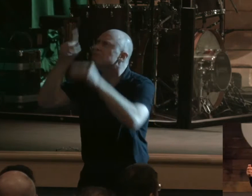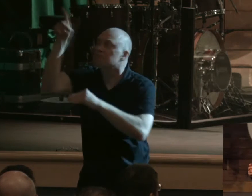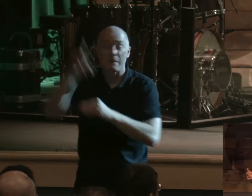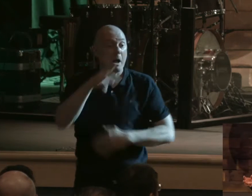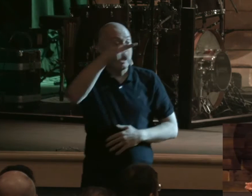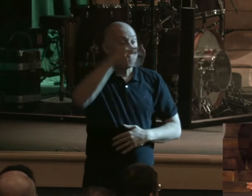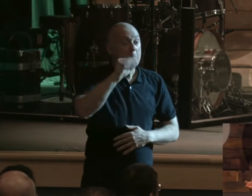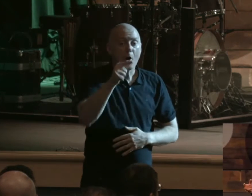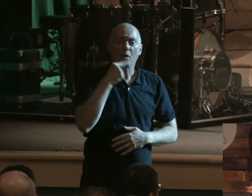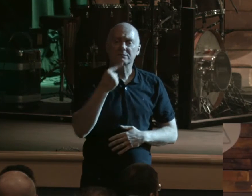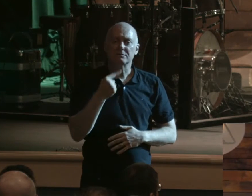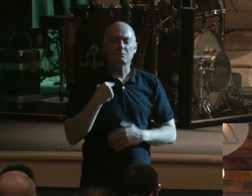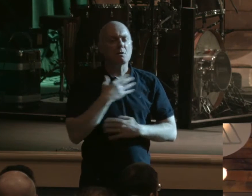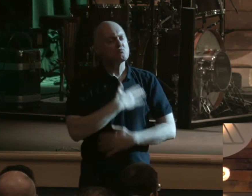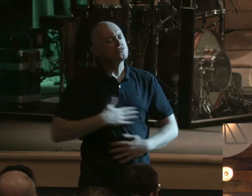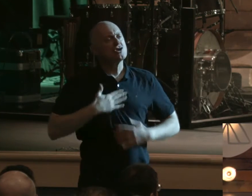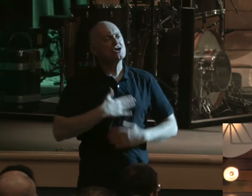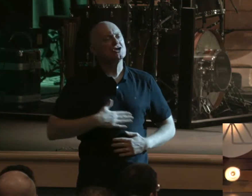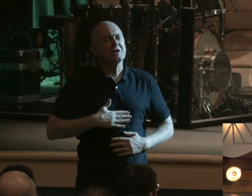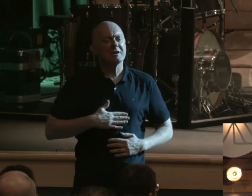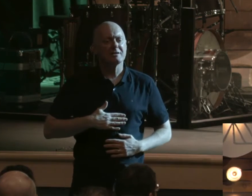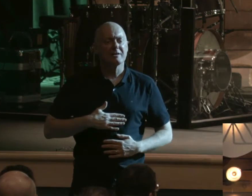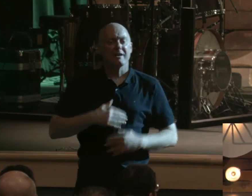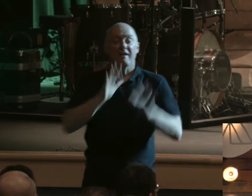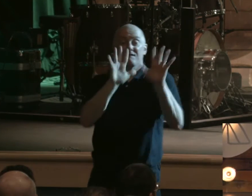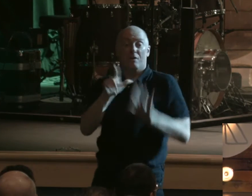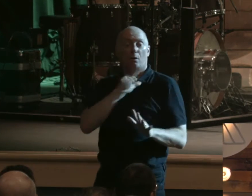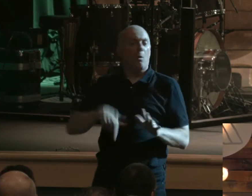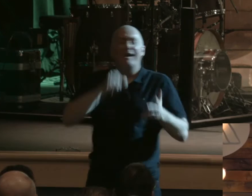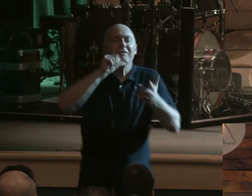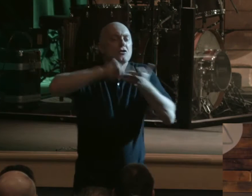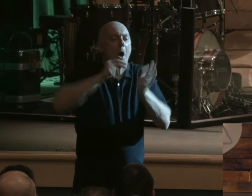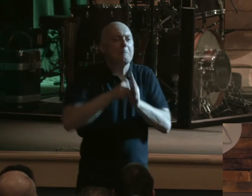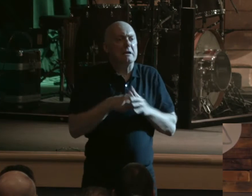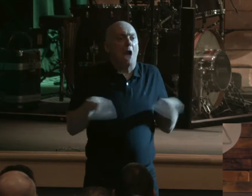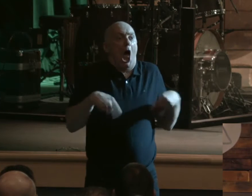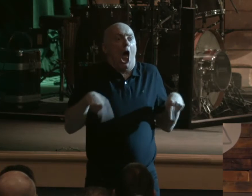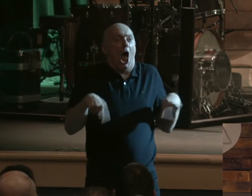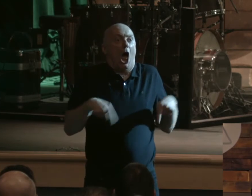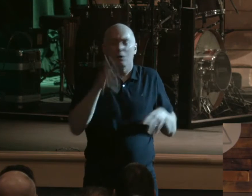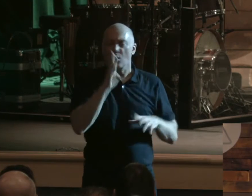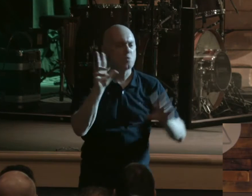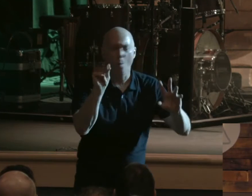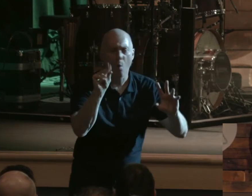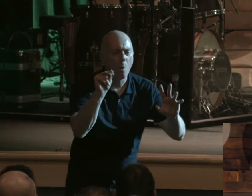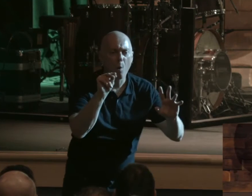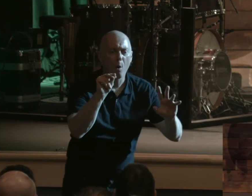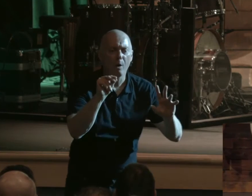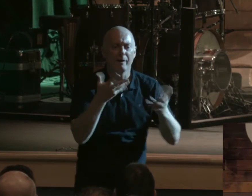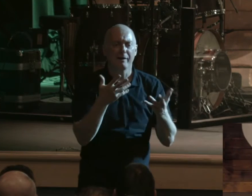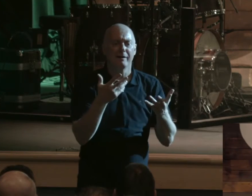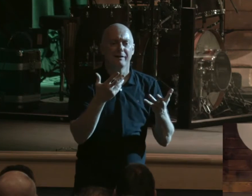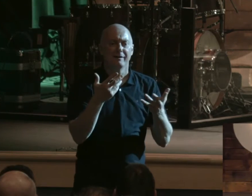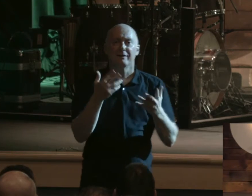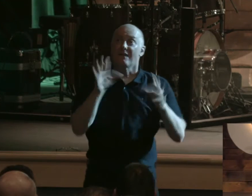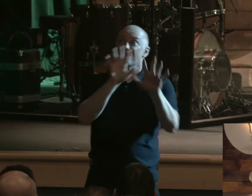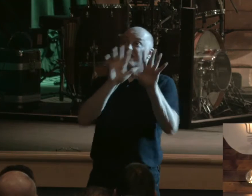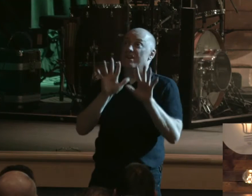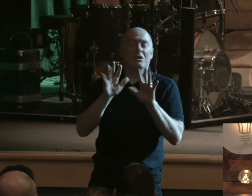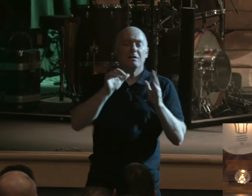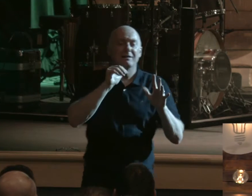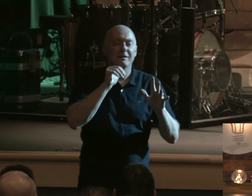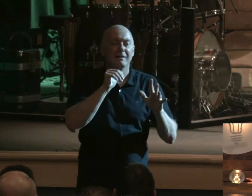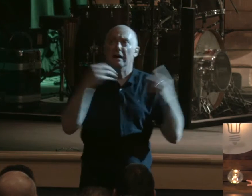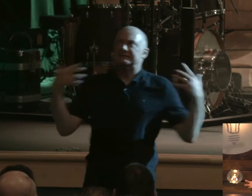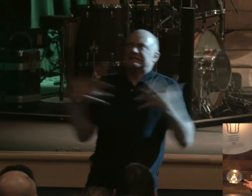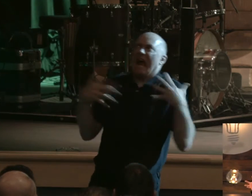he appreciates or values the fear of the Lord, this isn't Paul and filled with terrible fright of God. This isn't Paul filled with a human fear,